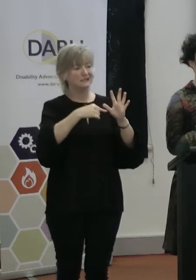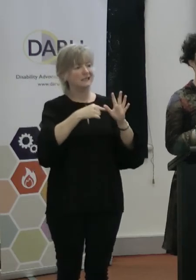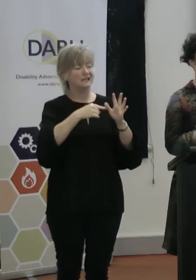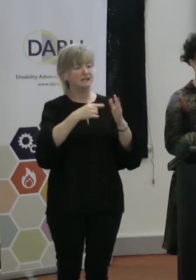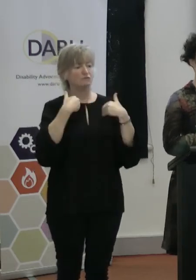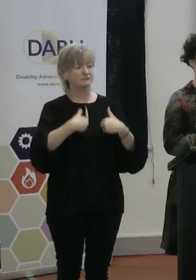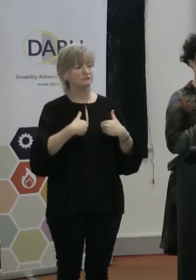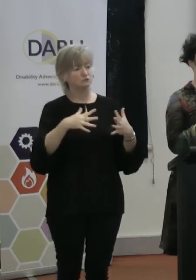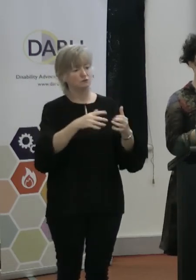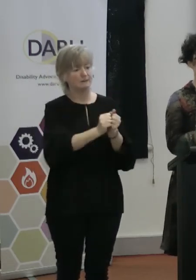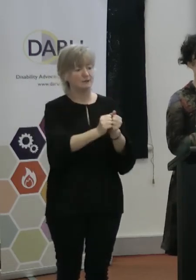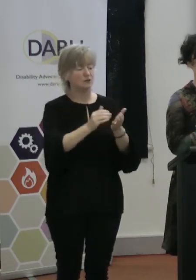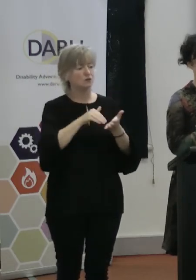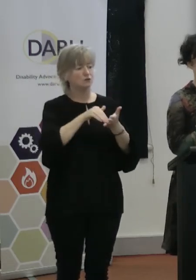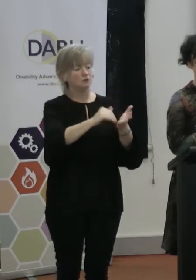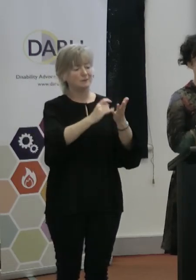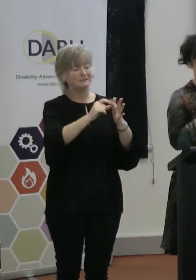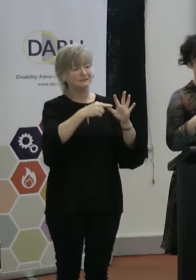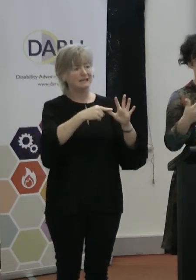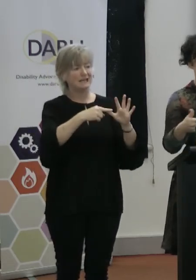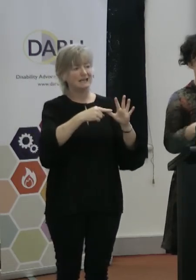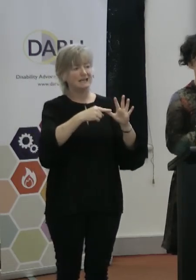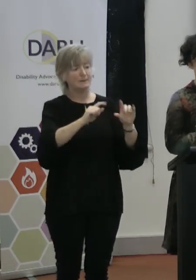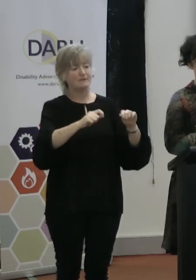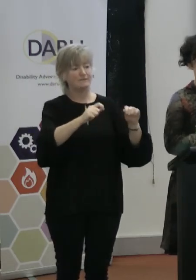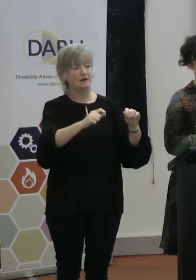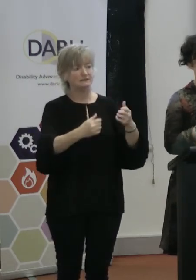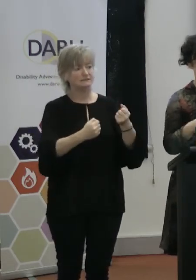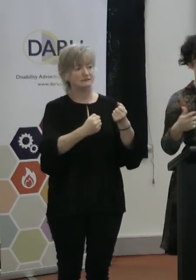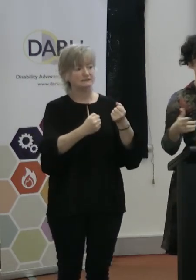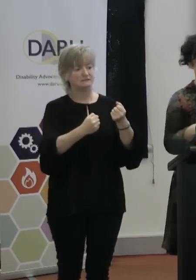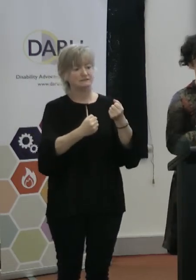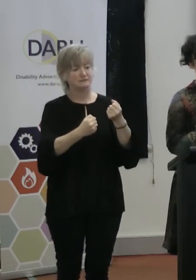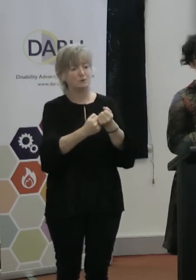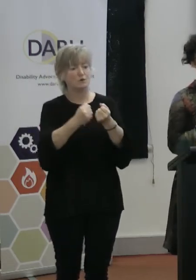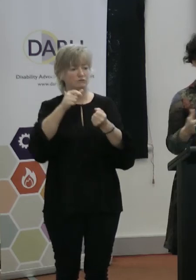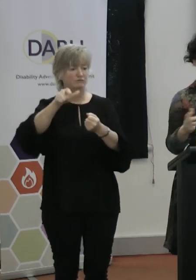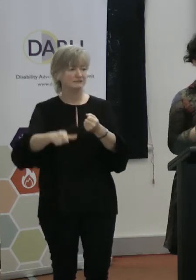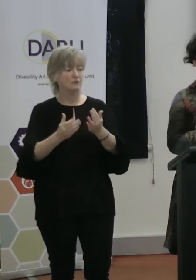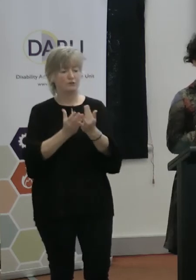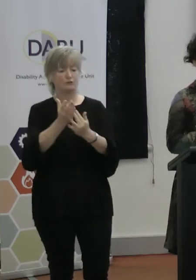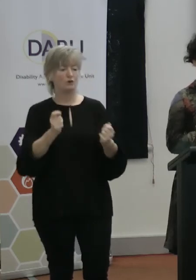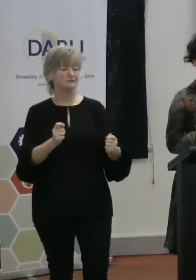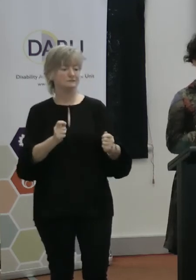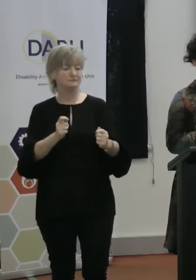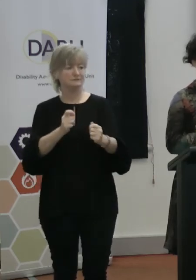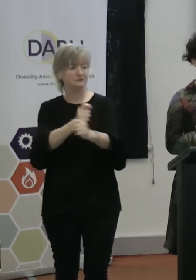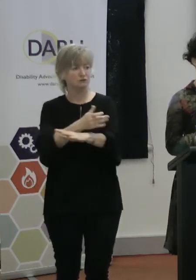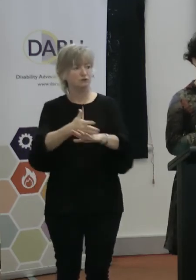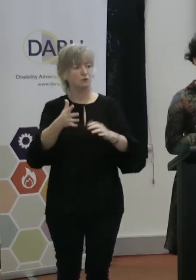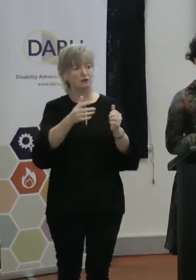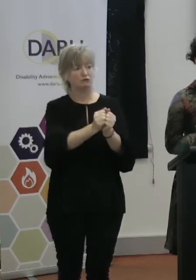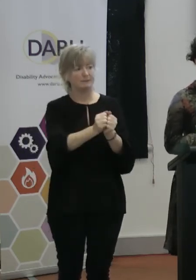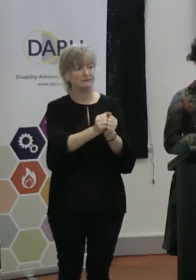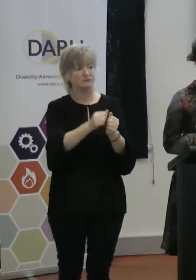to help SDA providers or support people guide SDA residents through the transition to new agreements or